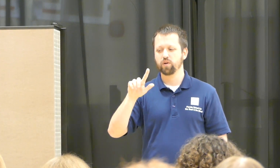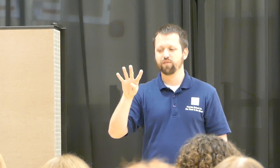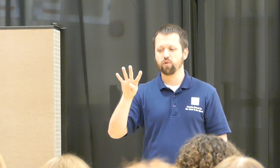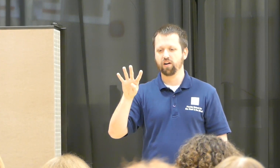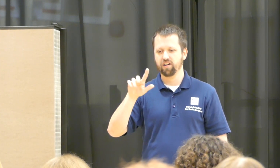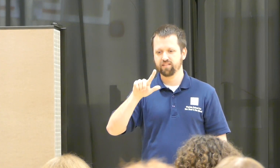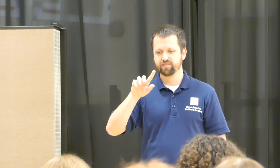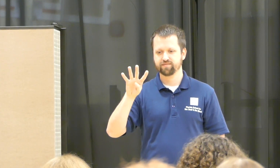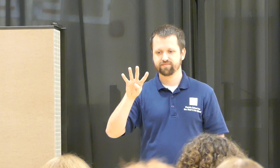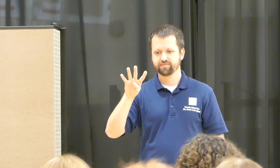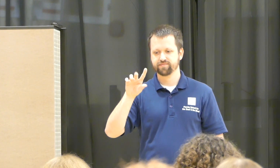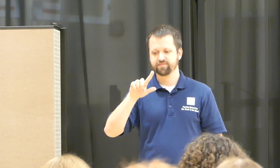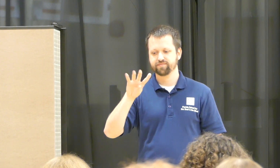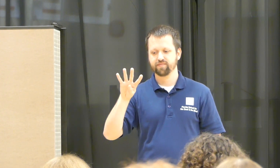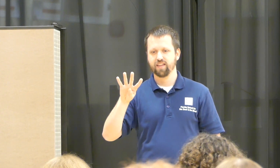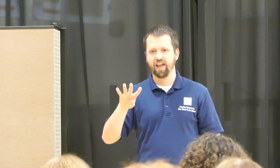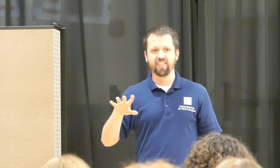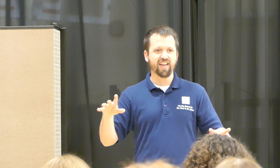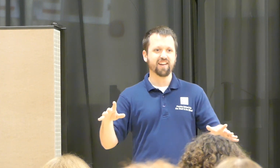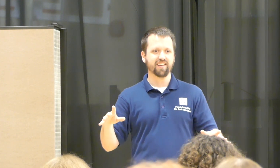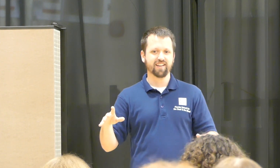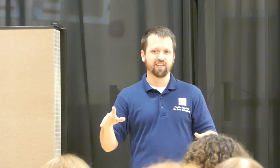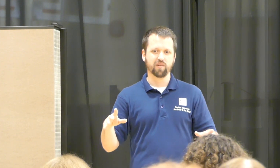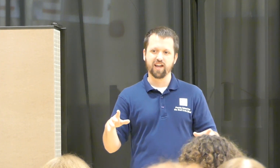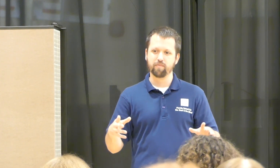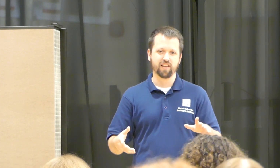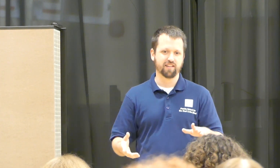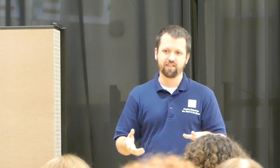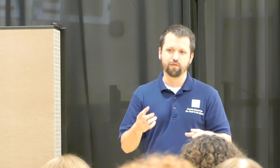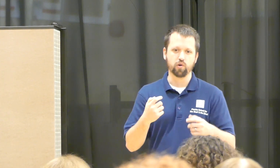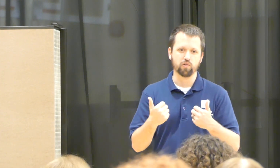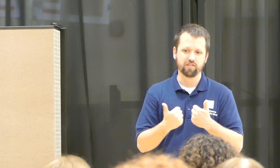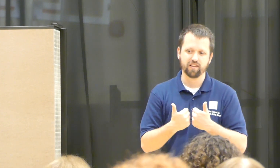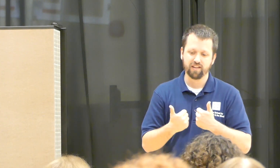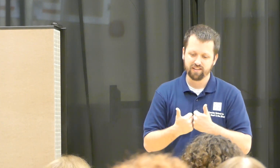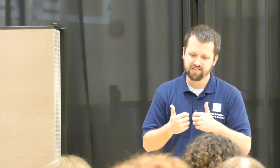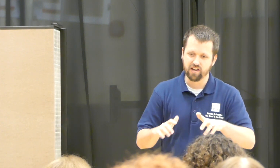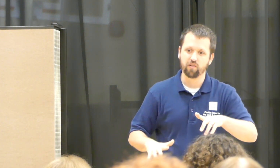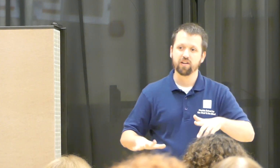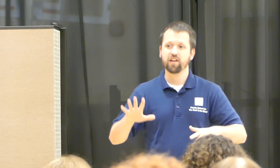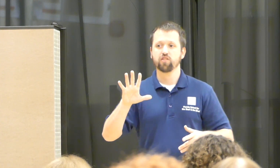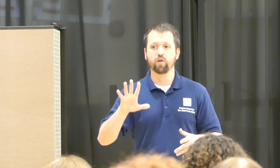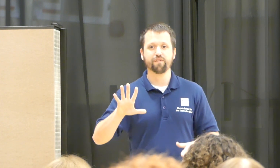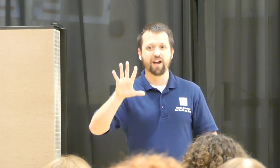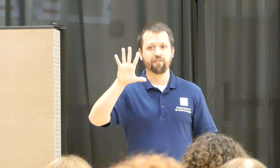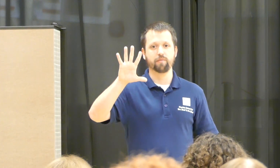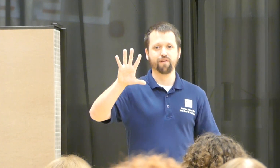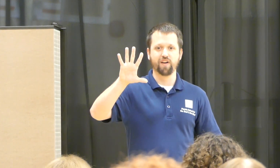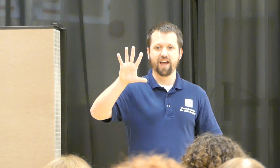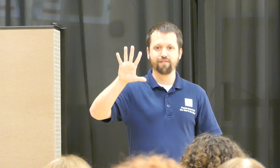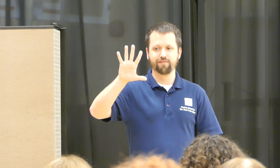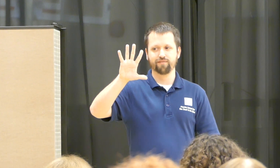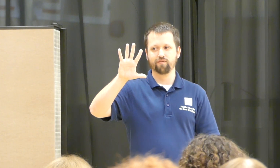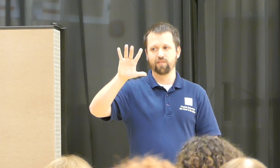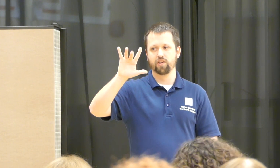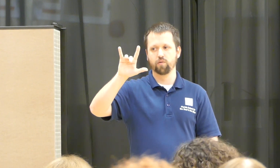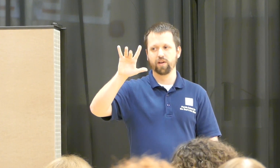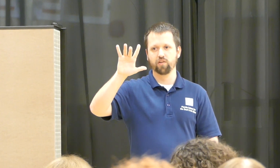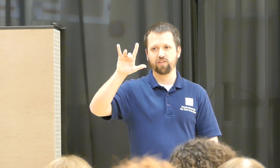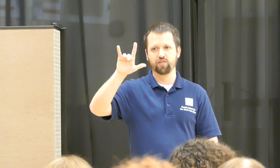24. And then, has it got to be difficult? So, 25, you're going to make 5, and you're going to wiggle these 2